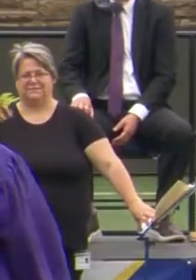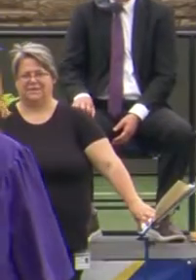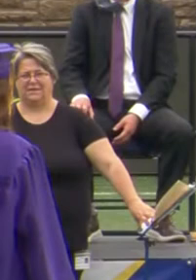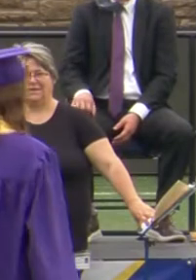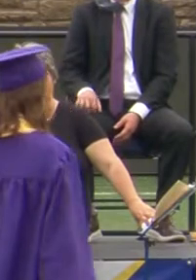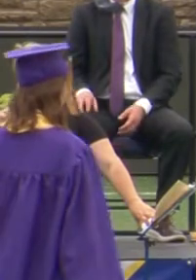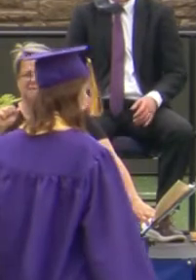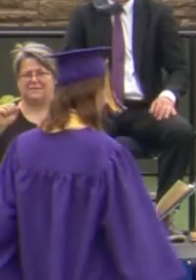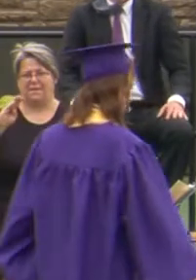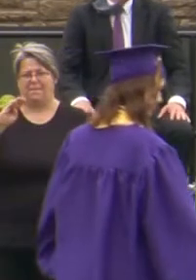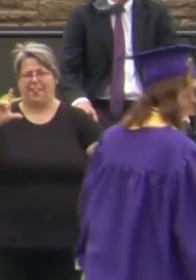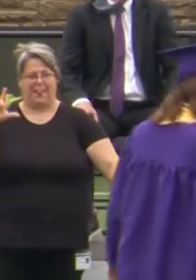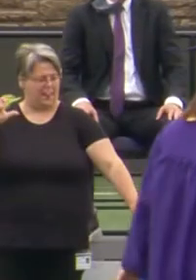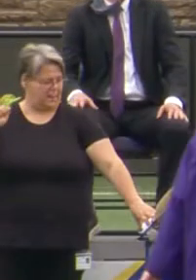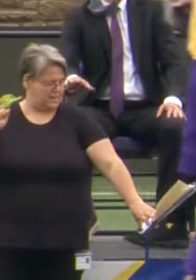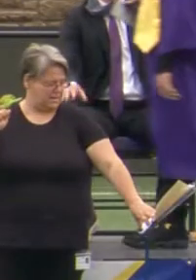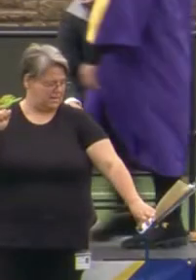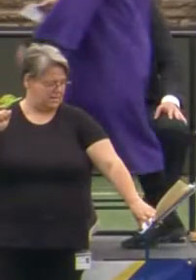Isabella Schaffman.